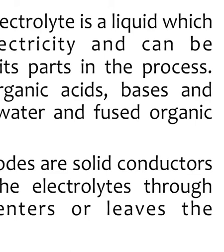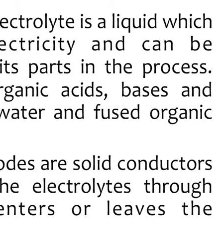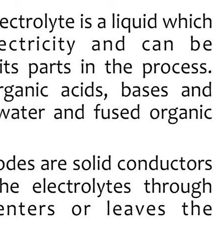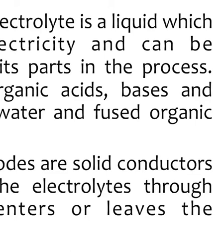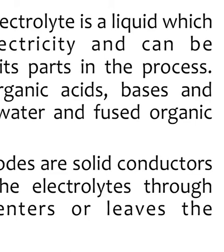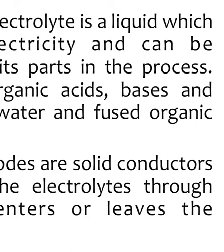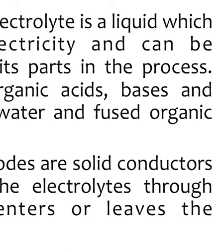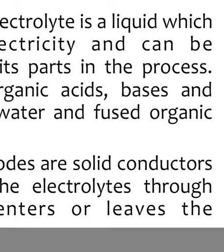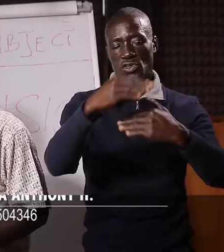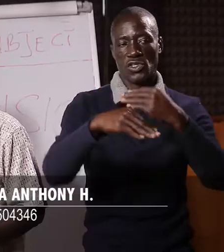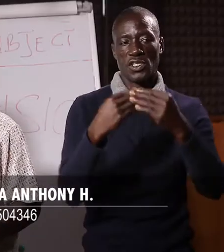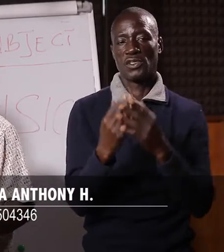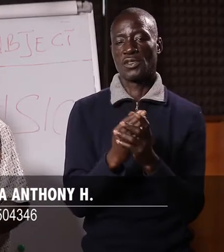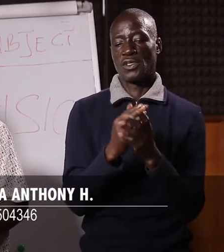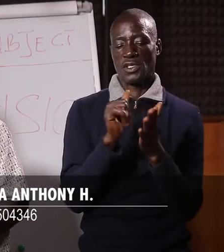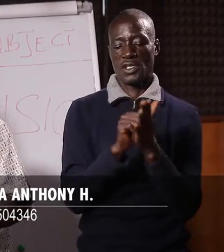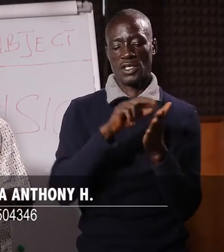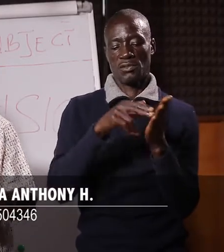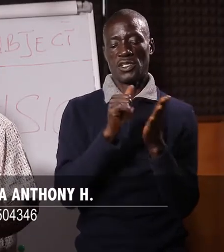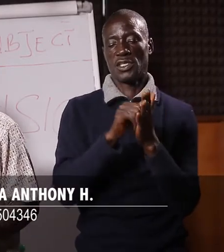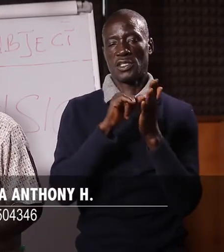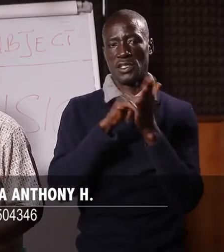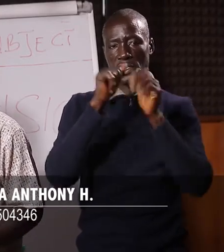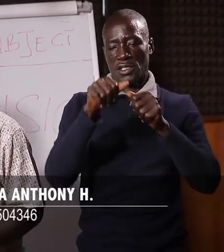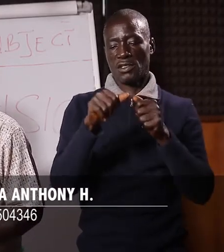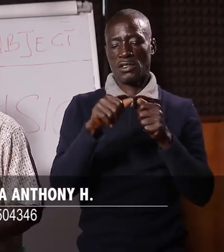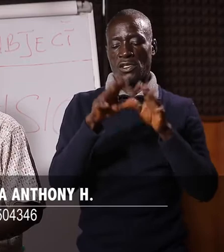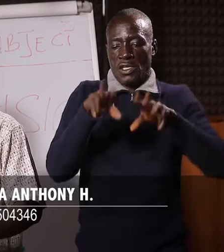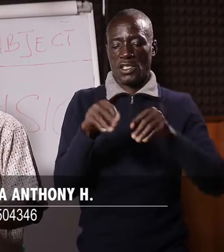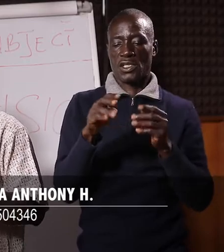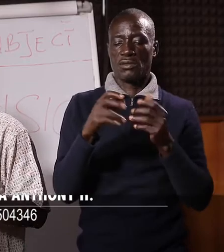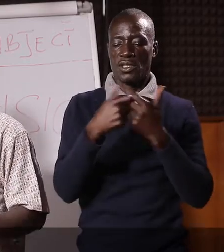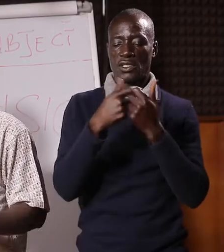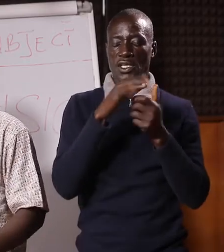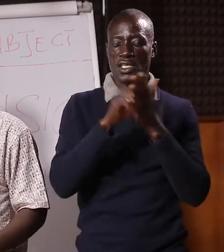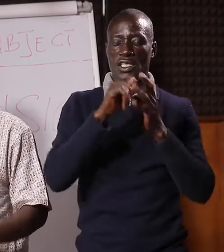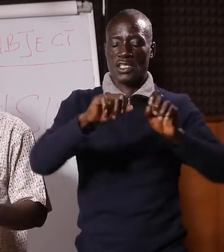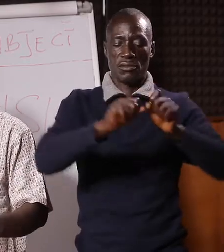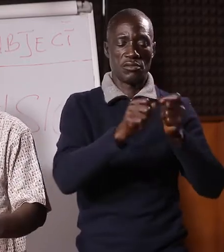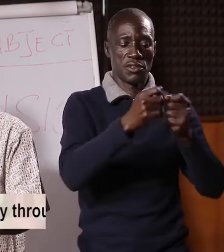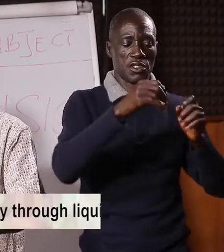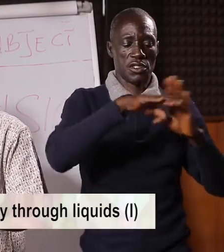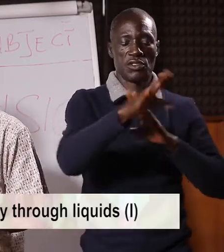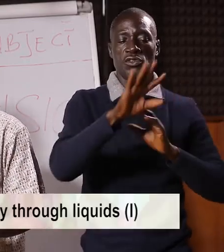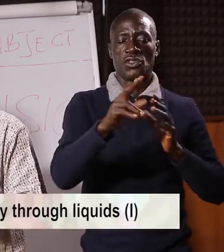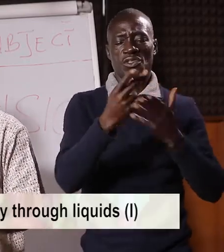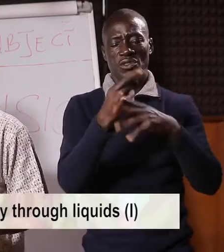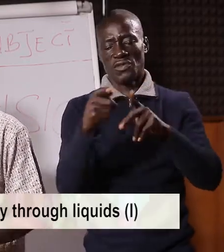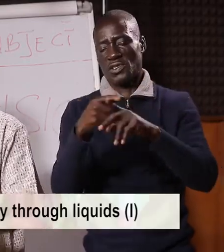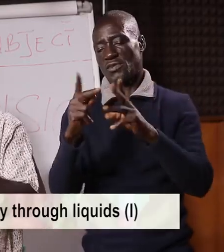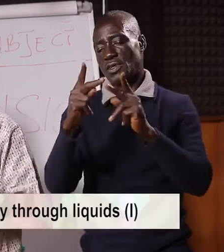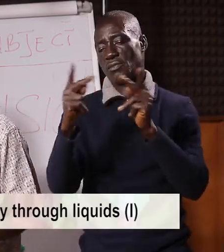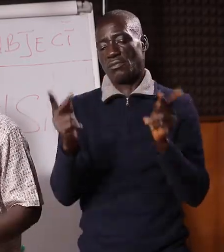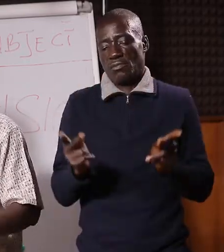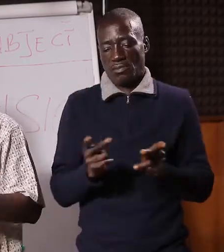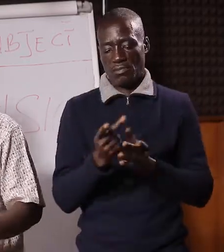the process. That means it can conduct electricity and it can be broken down into its various